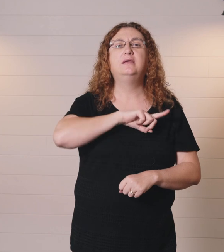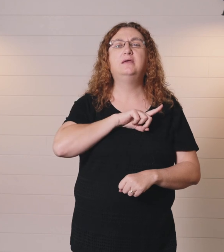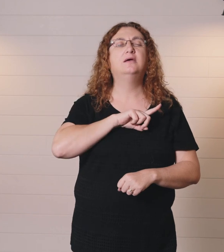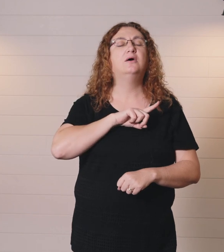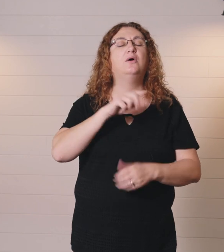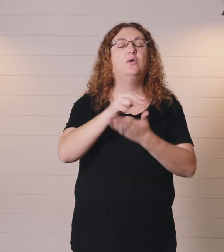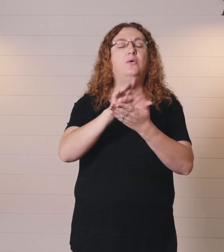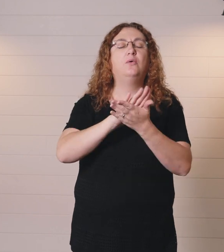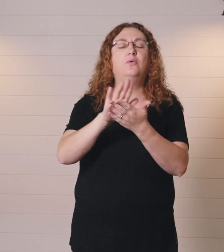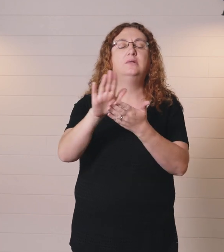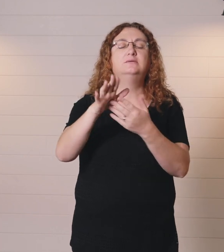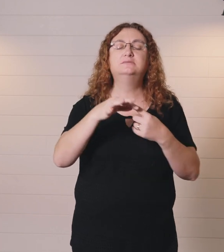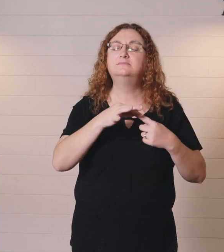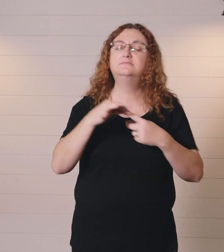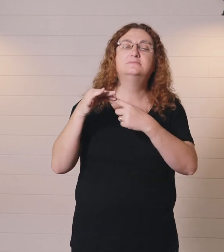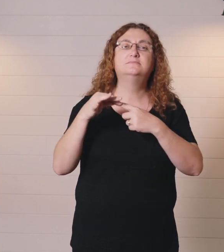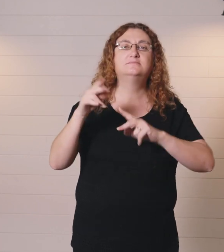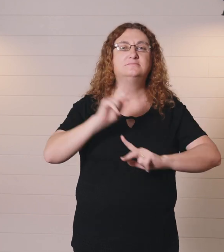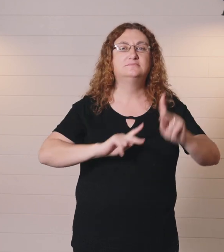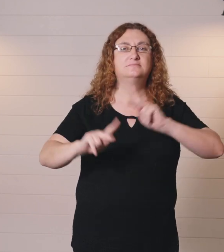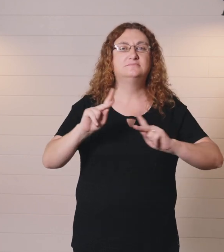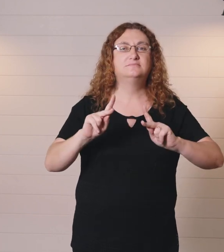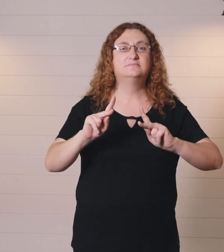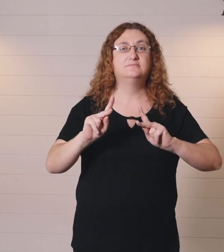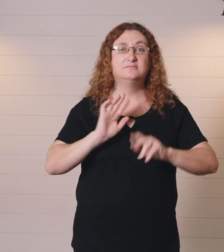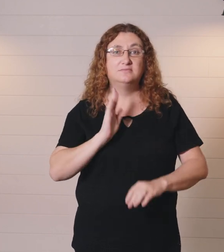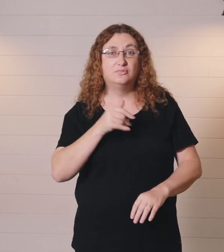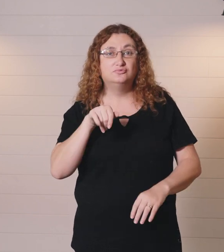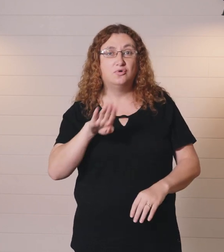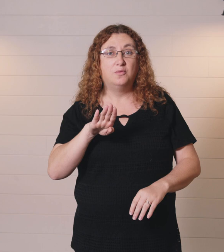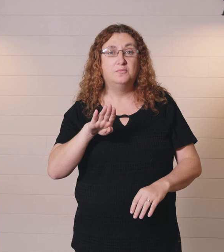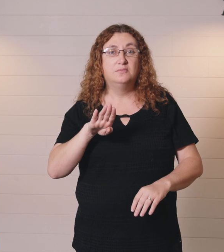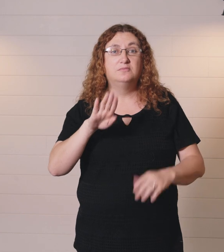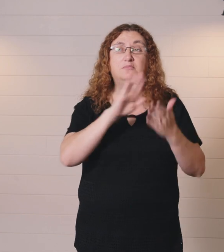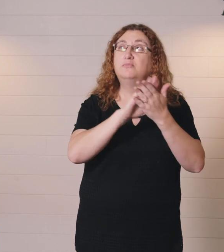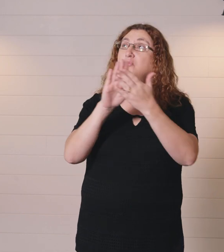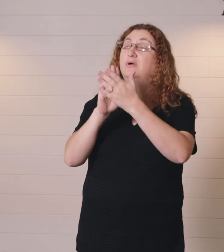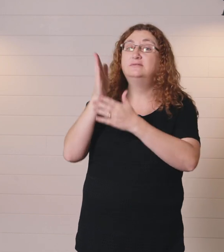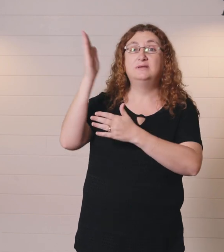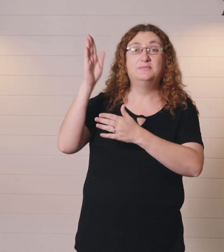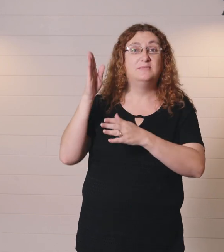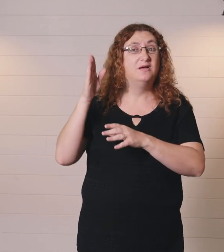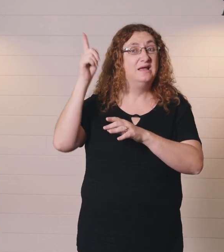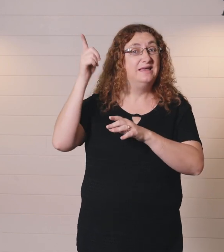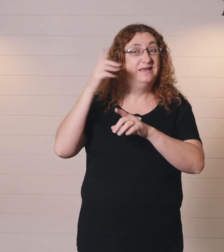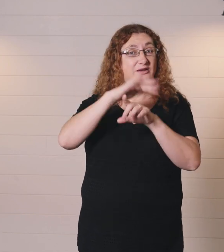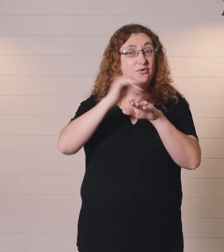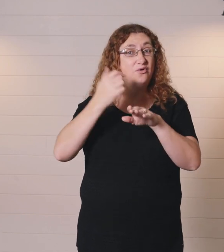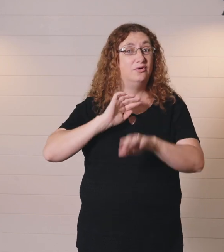special possession, that we would declare the praises of Him who called us out of darkness into His wonderful